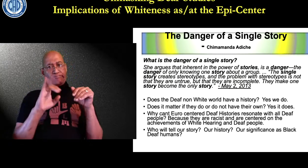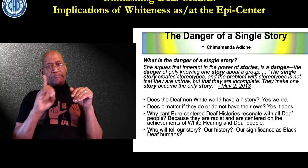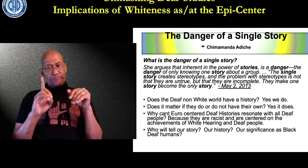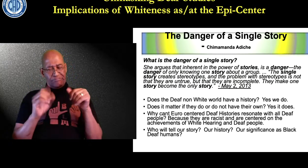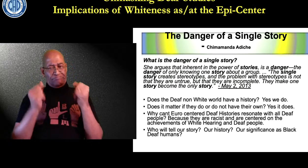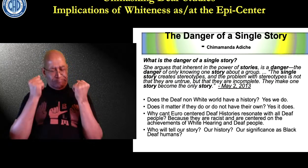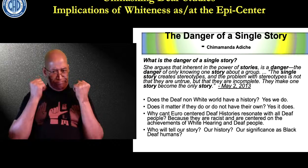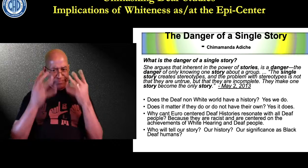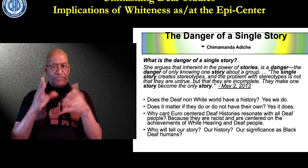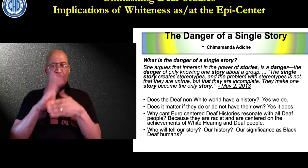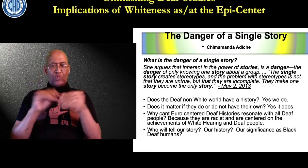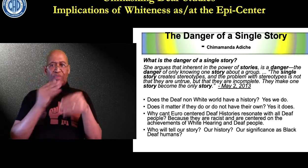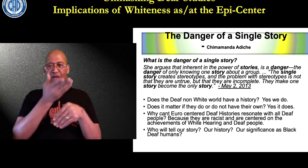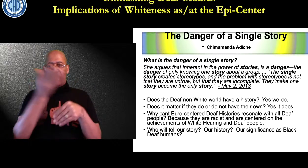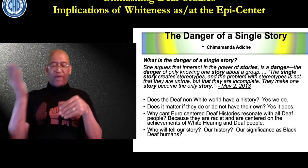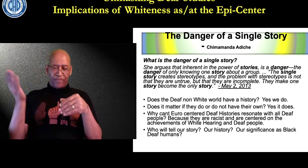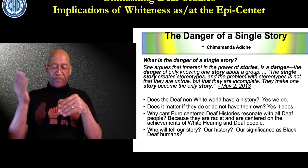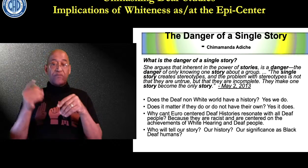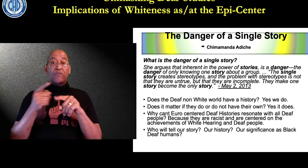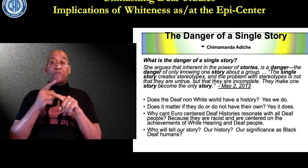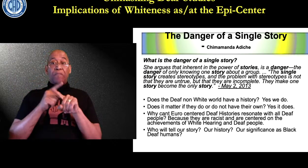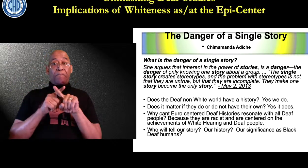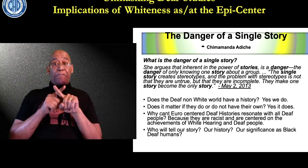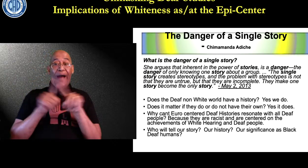We as